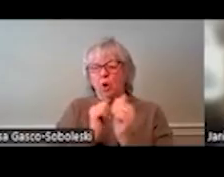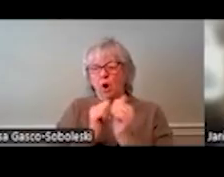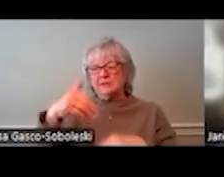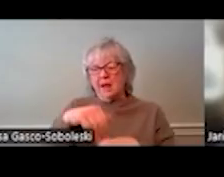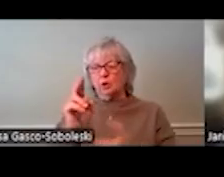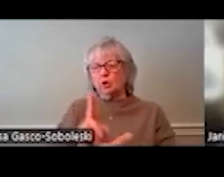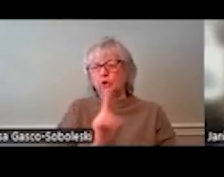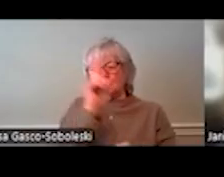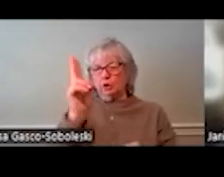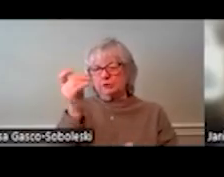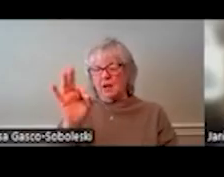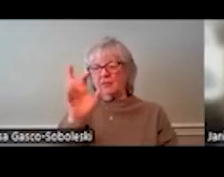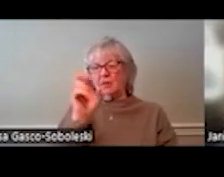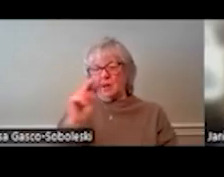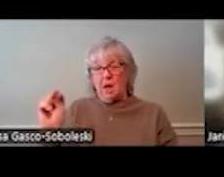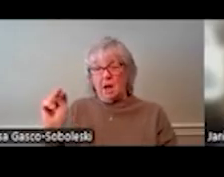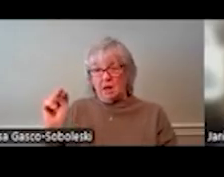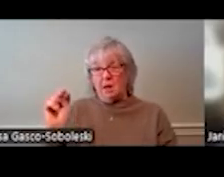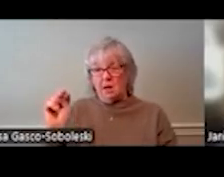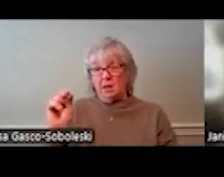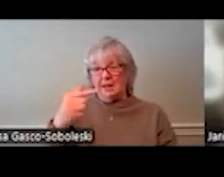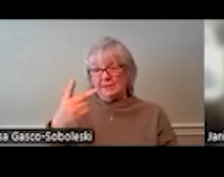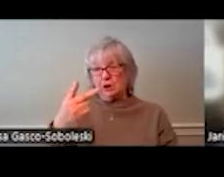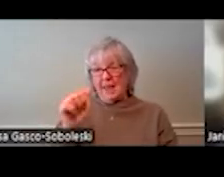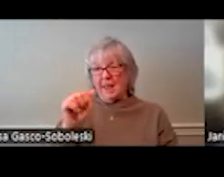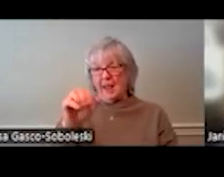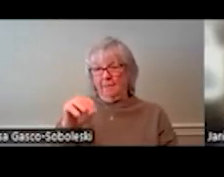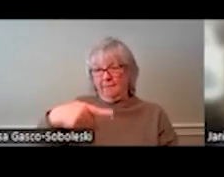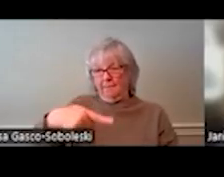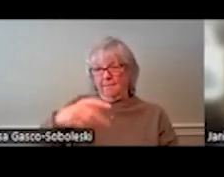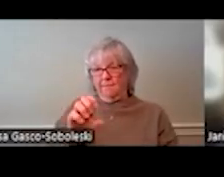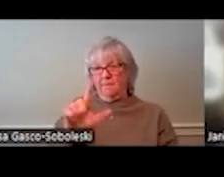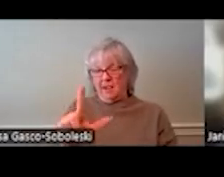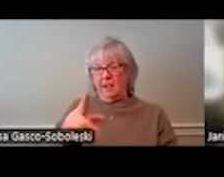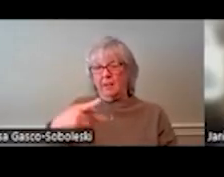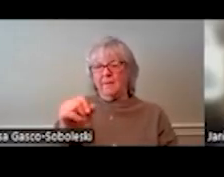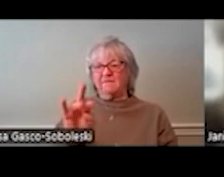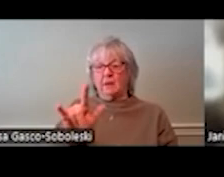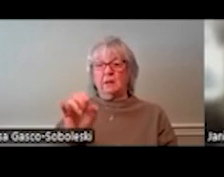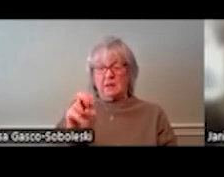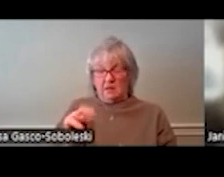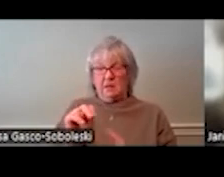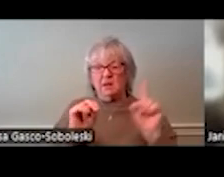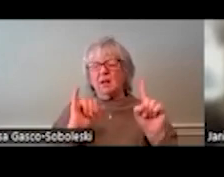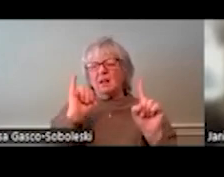gamble. That's where the sports are at the University of Connecticut. The